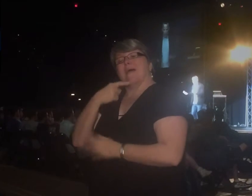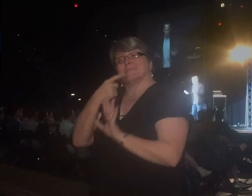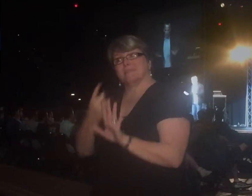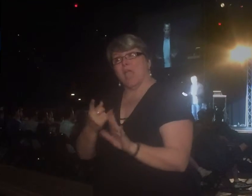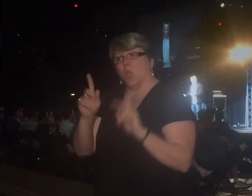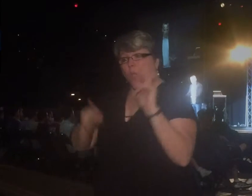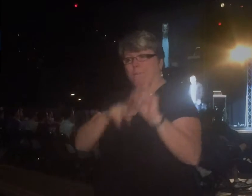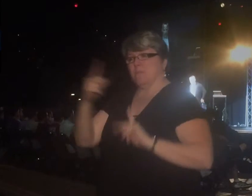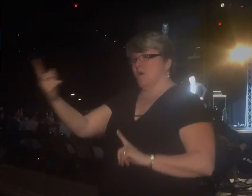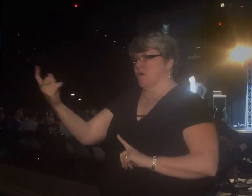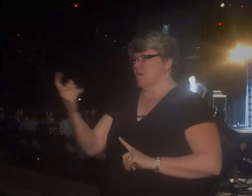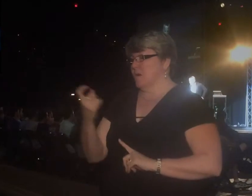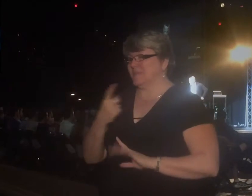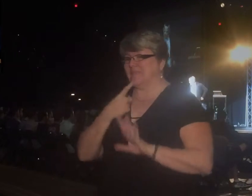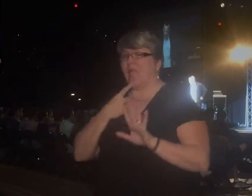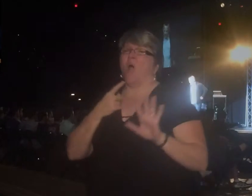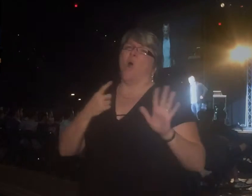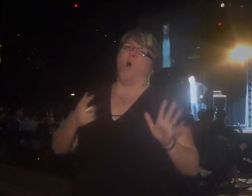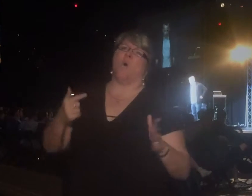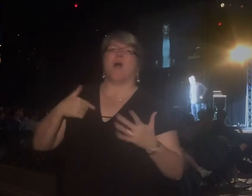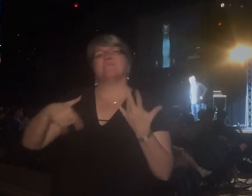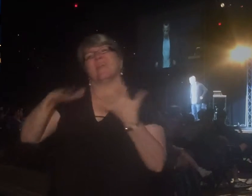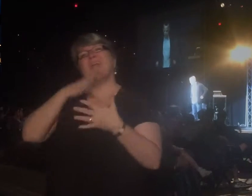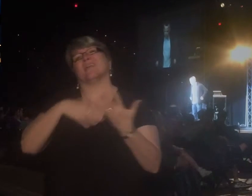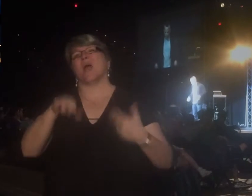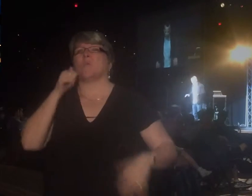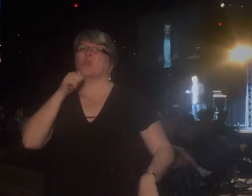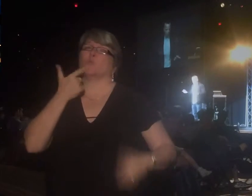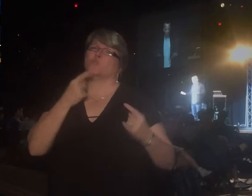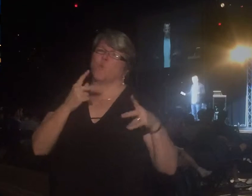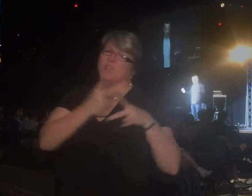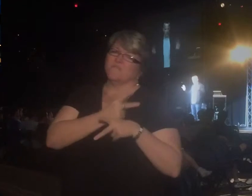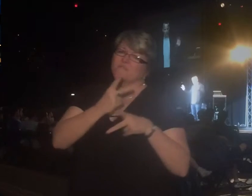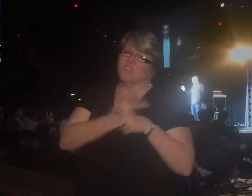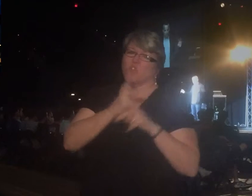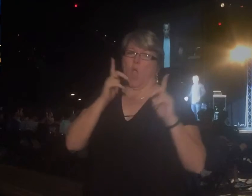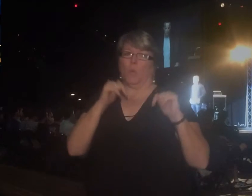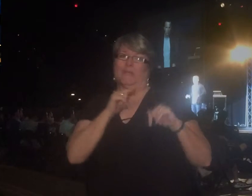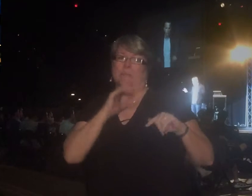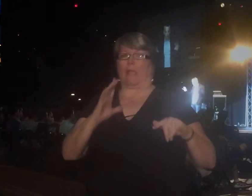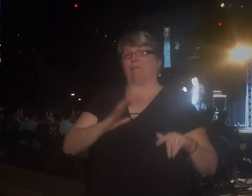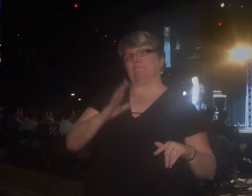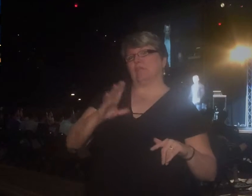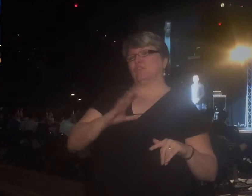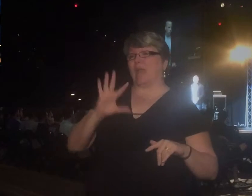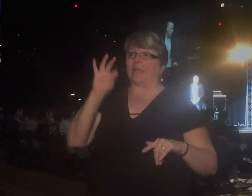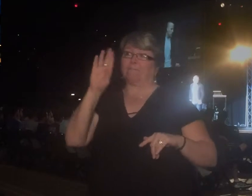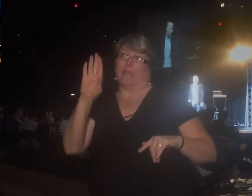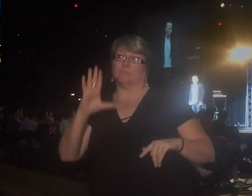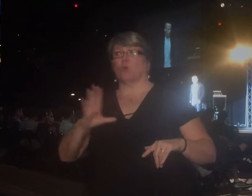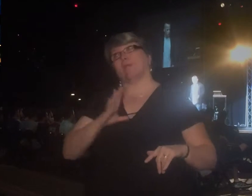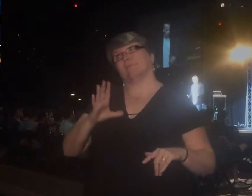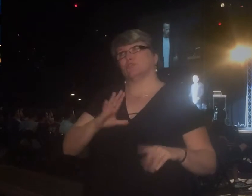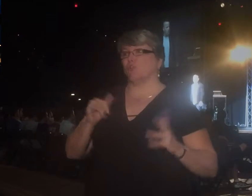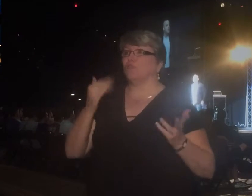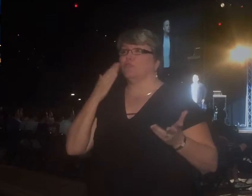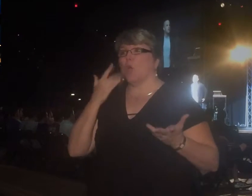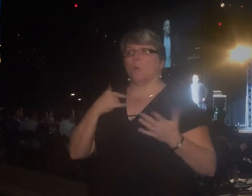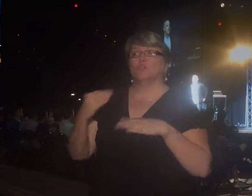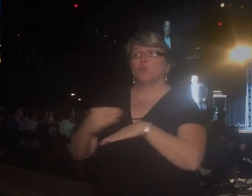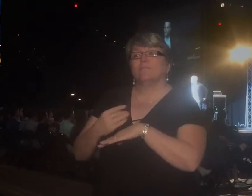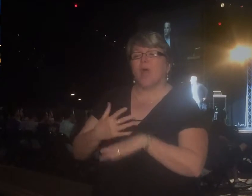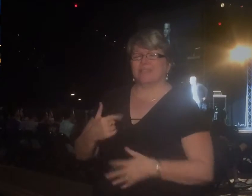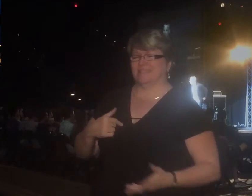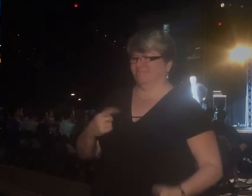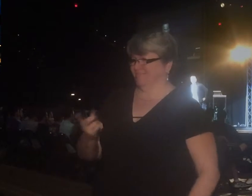why I say, when people come up to me and say, hey man, I've been hanging out with this girl, we're trying to figure out when to make it like official, like Facebook official or whatever,